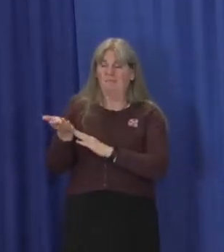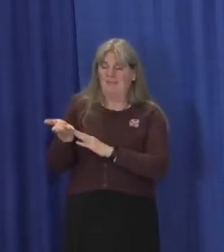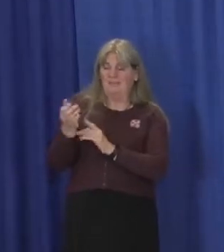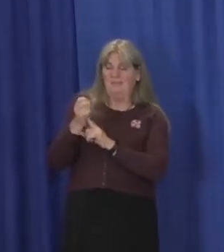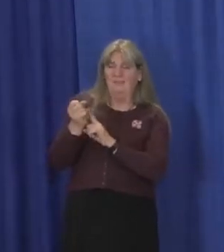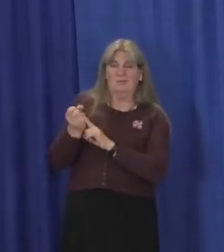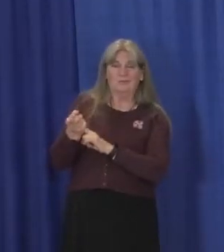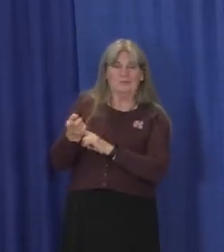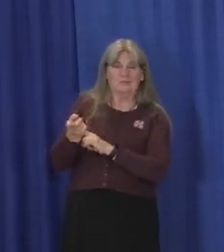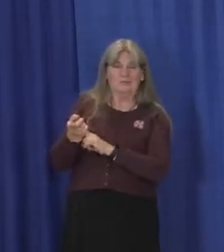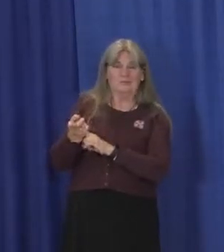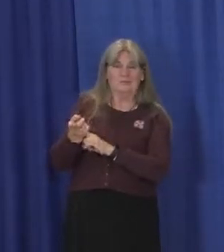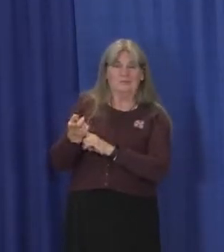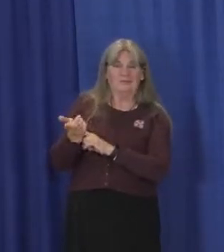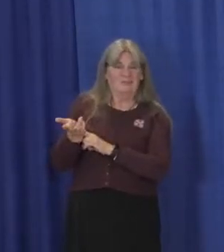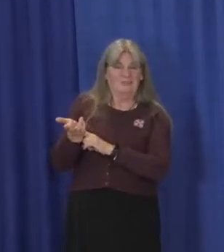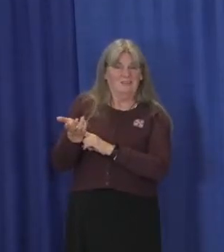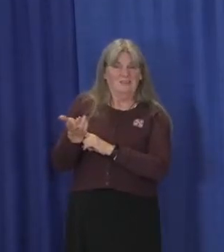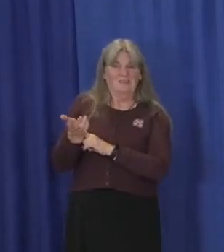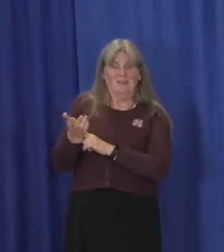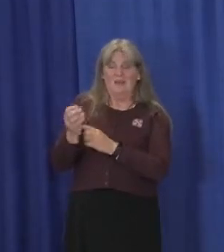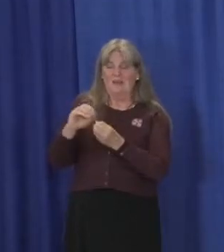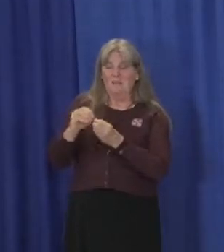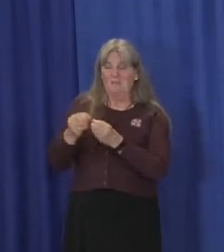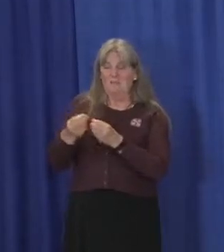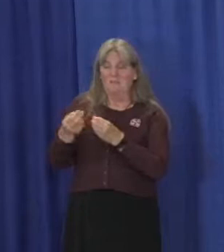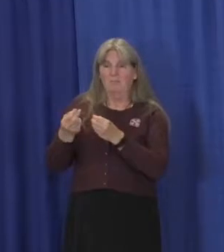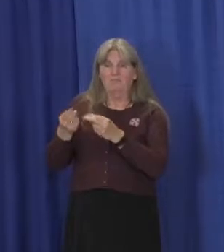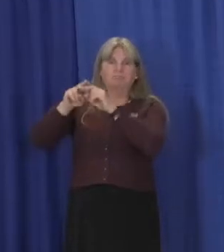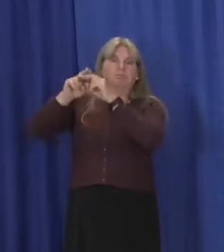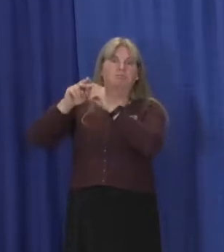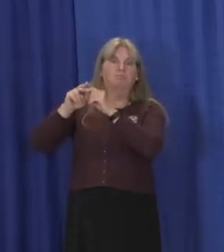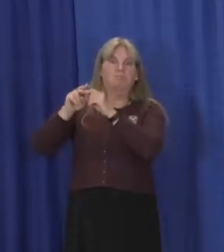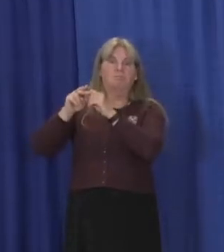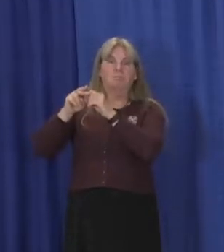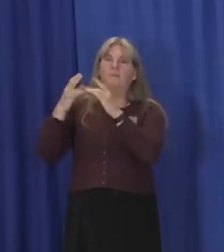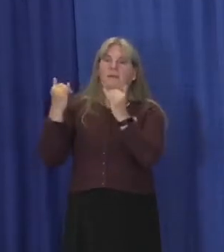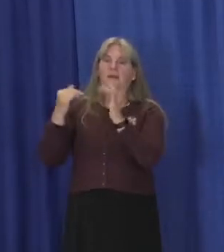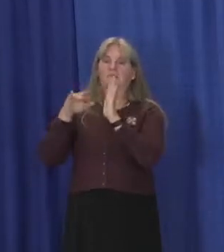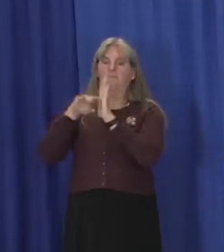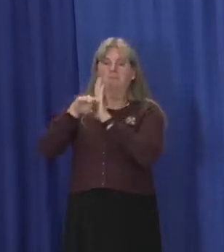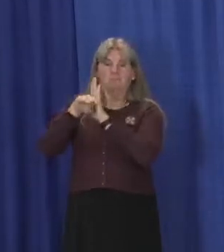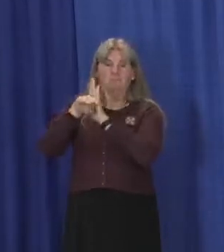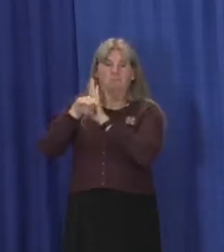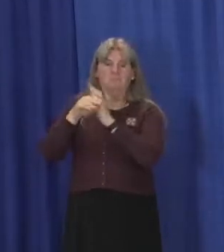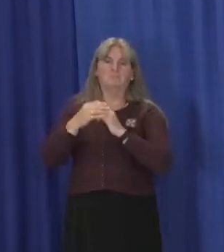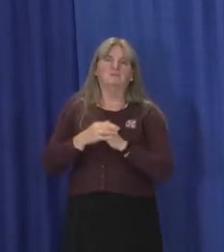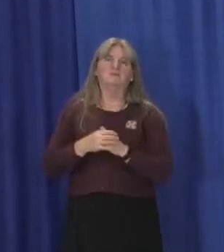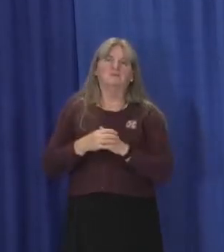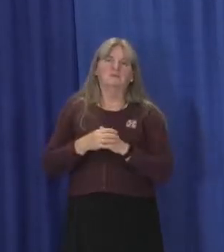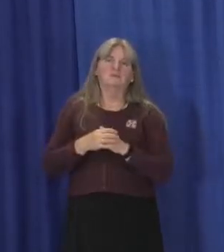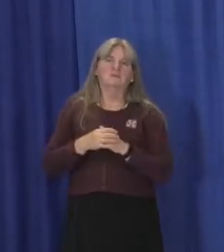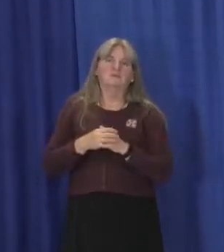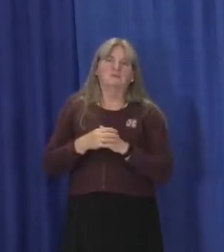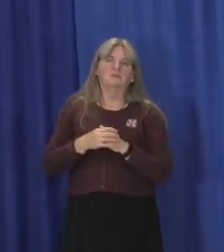where we have seen a surge in cases, and we are seeing now a stabilization.